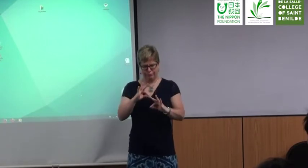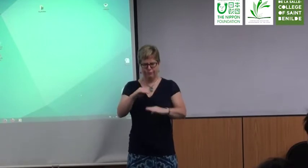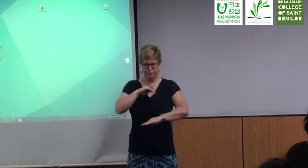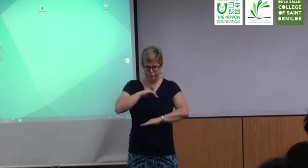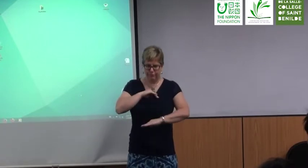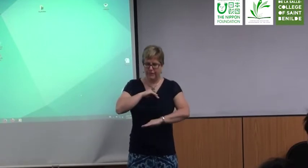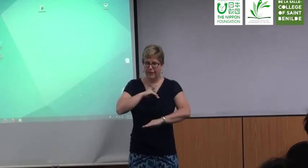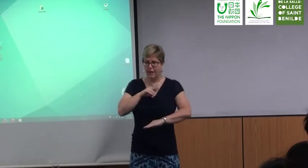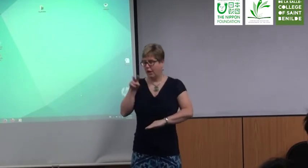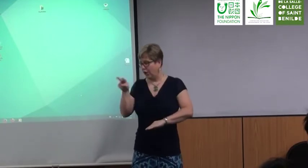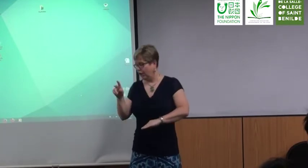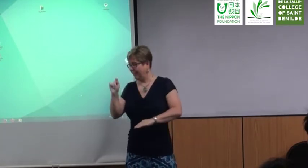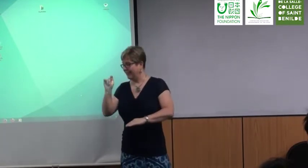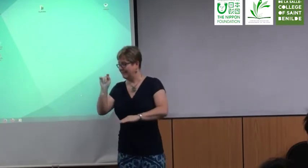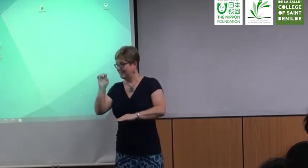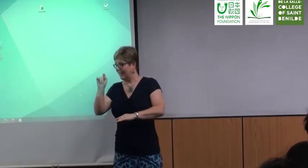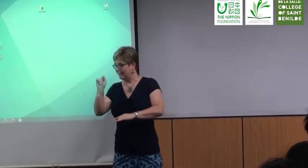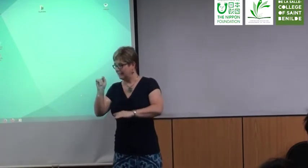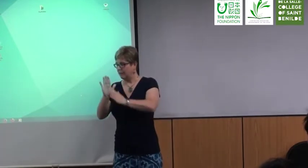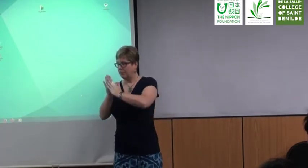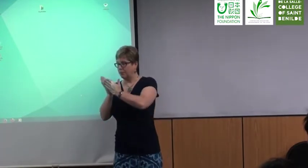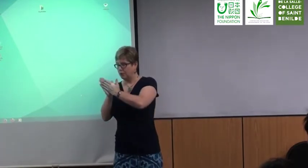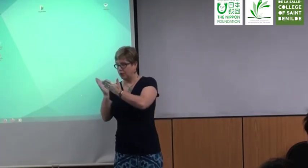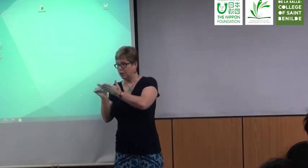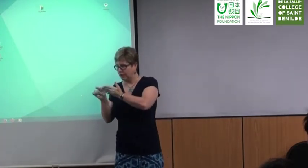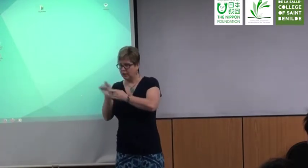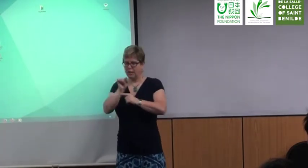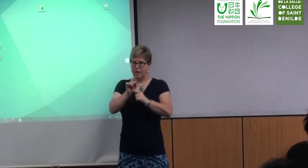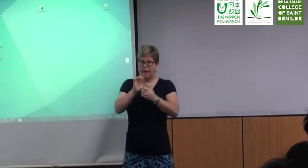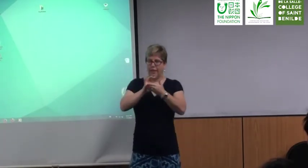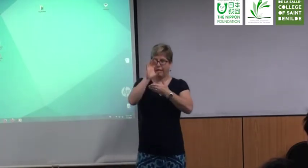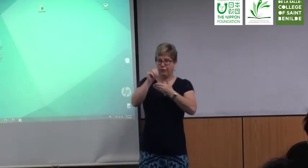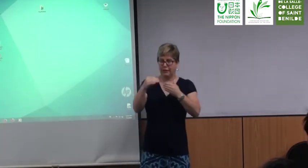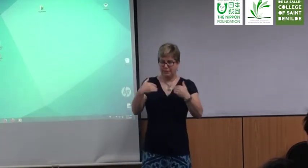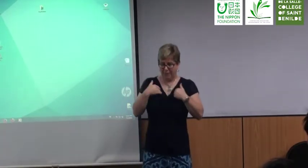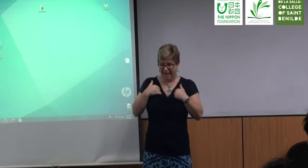so that we can develop this grade 7 curriculum.